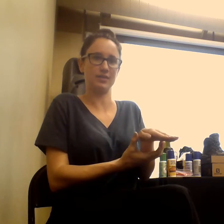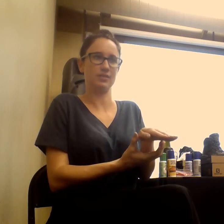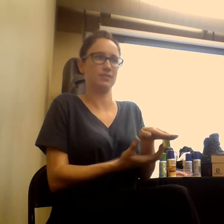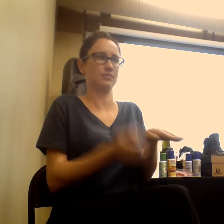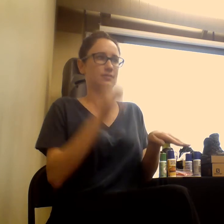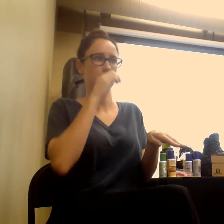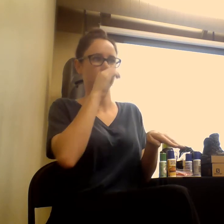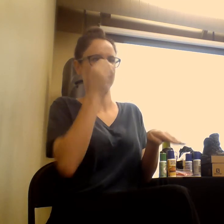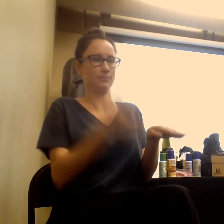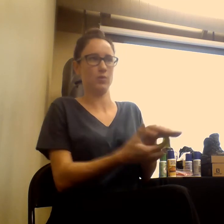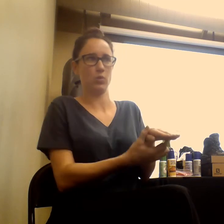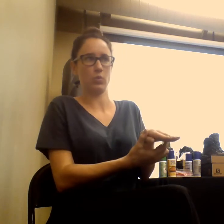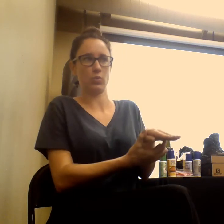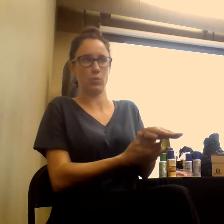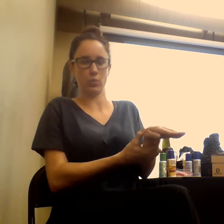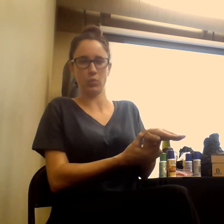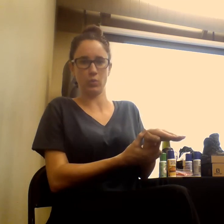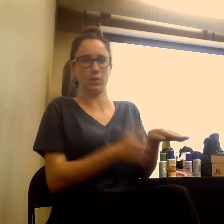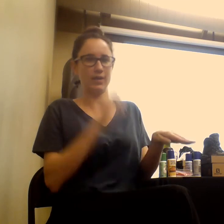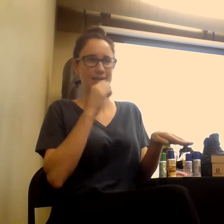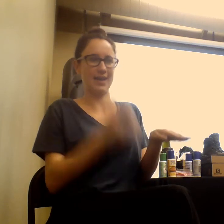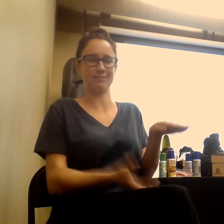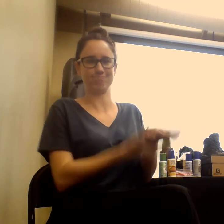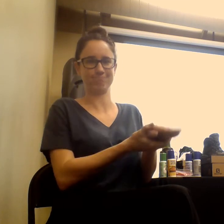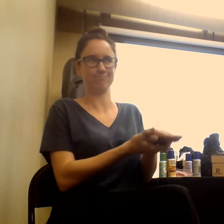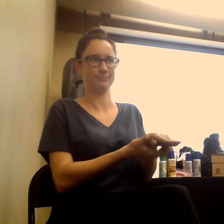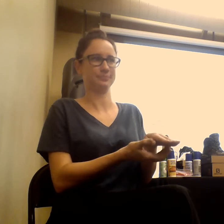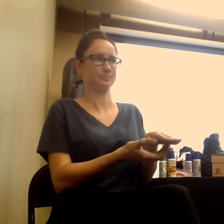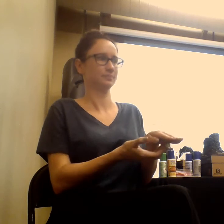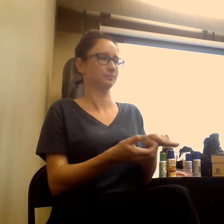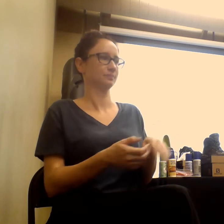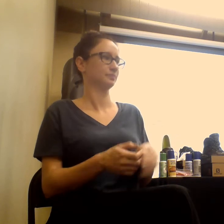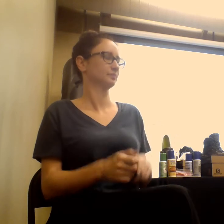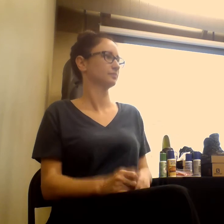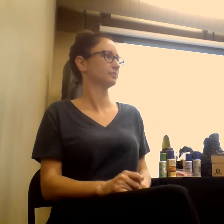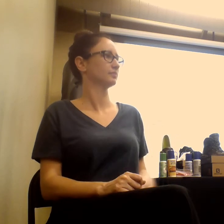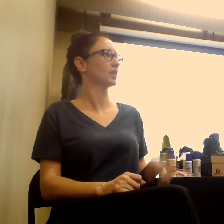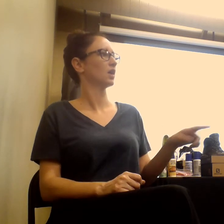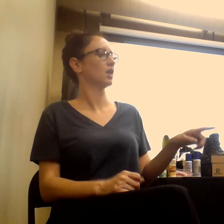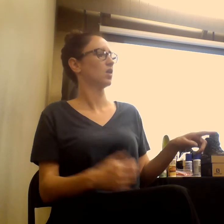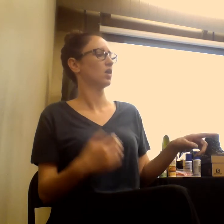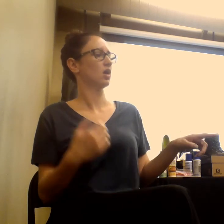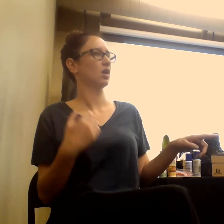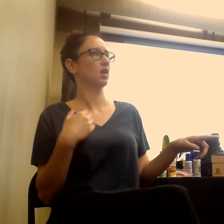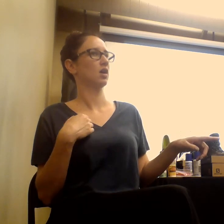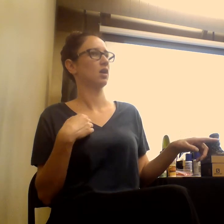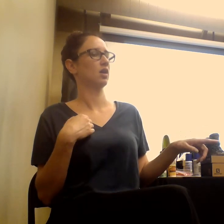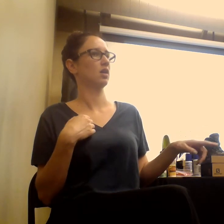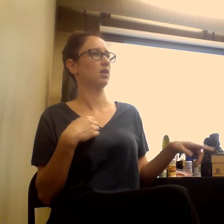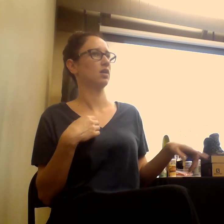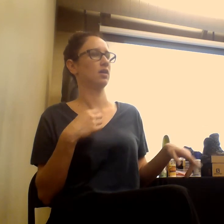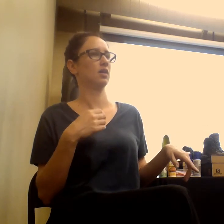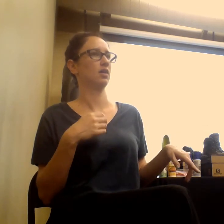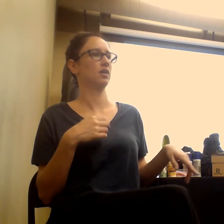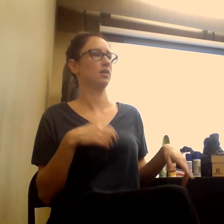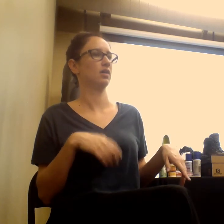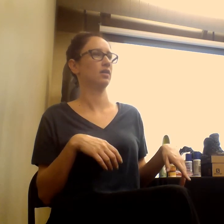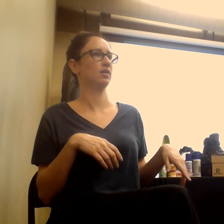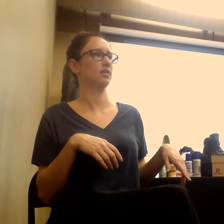What's the difference, you know, I've had a couple of just $100 canes, they last me 6